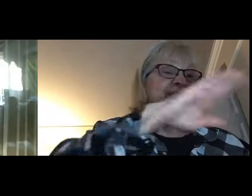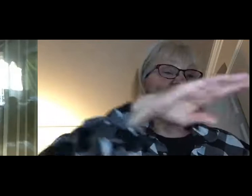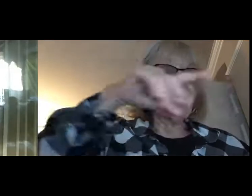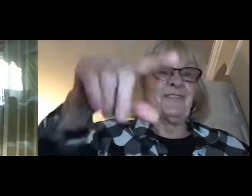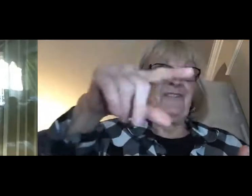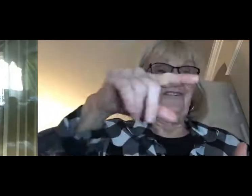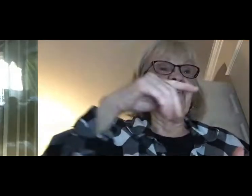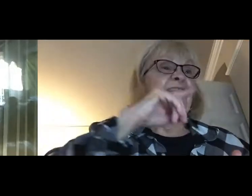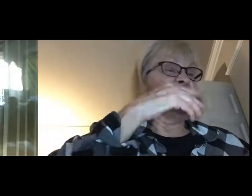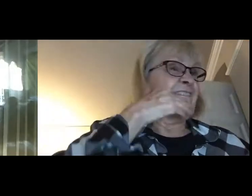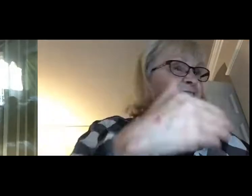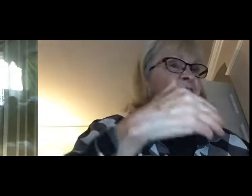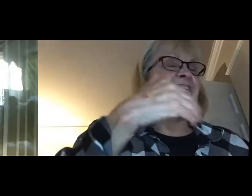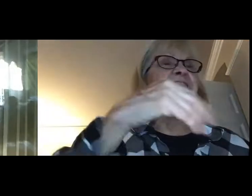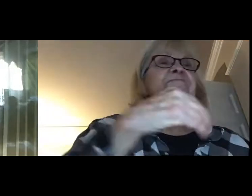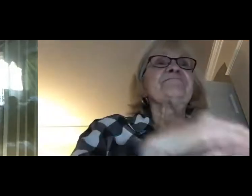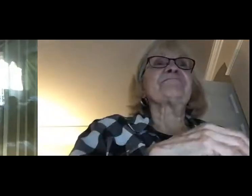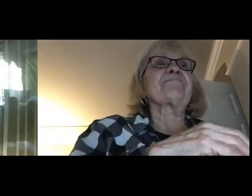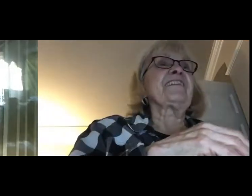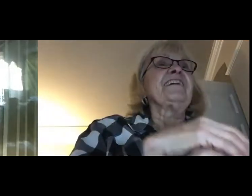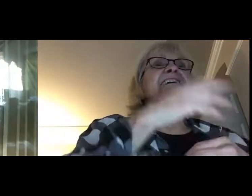Also, really